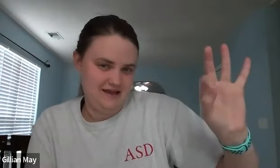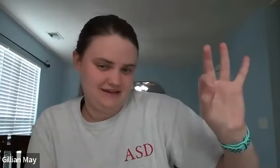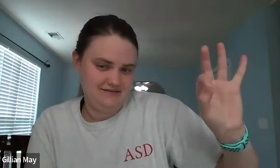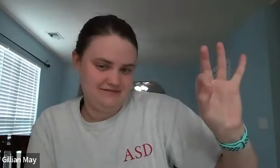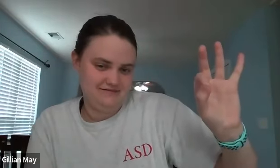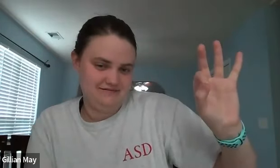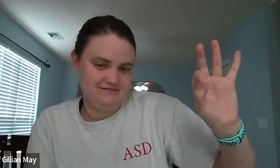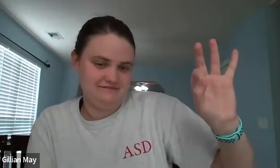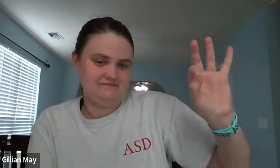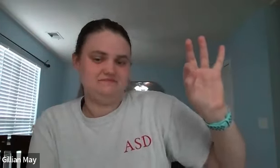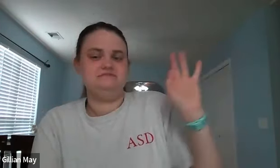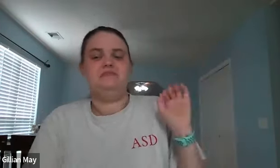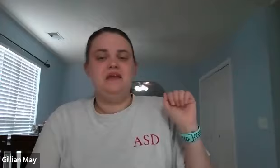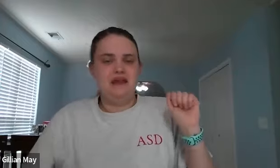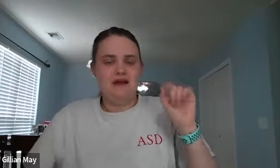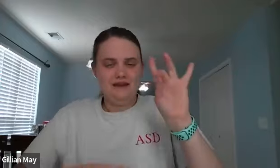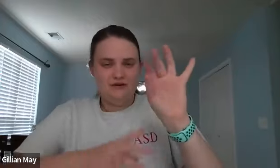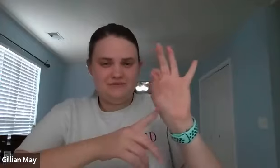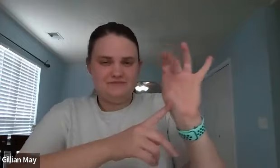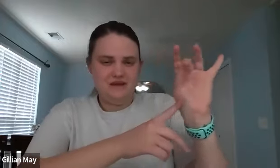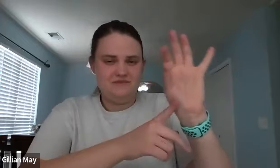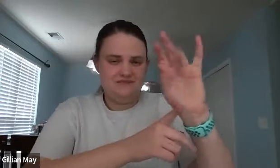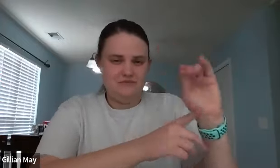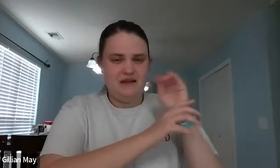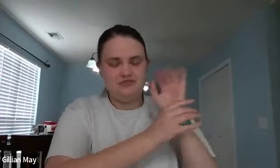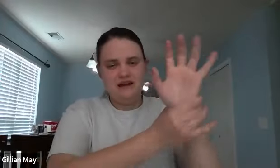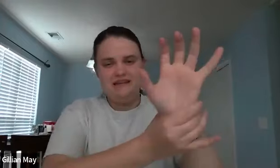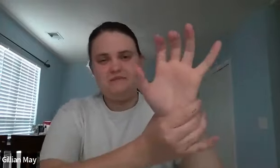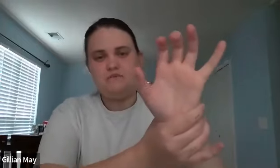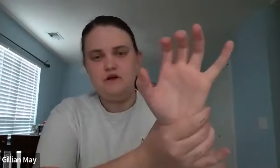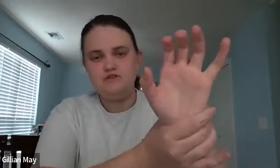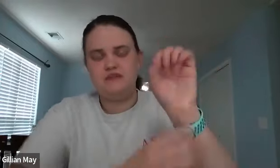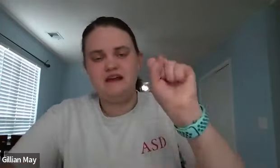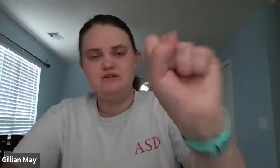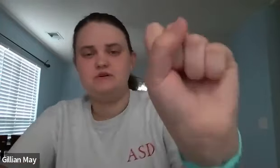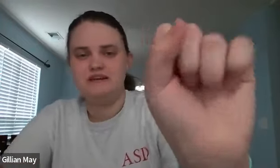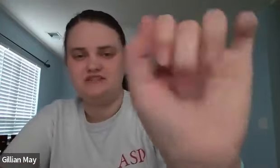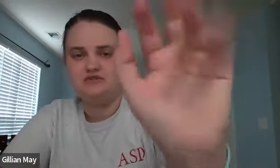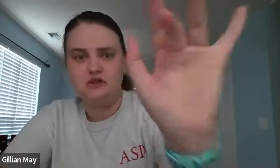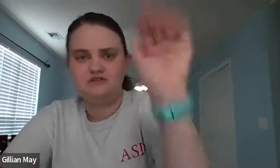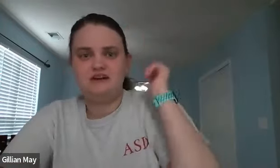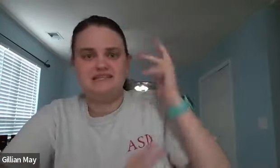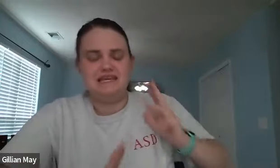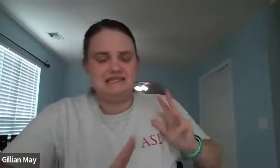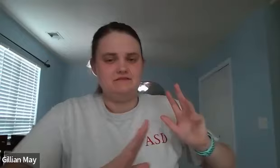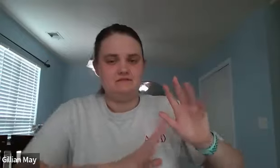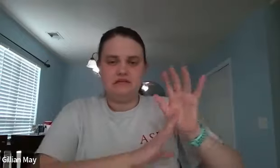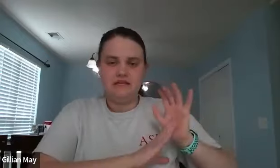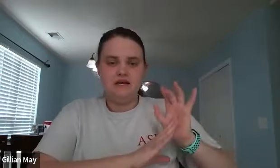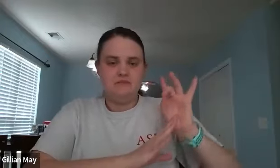3,289. Now I know sometimes I was trying to keep them close, but then I always worry if I get too close, you guys can't see it fully. But